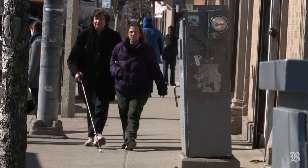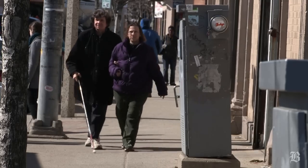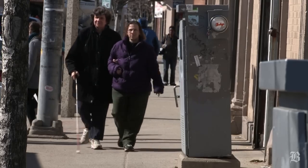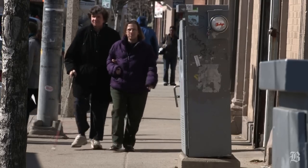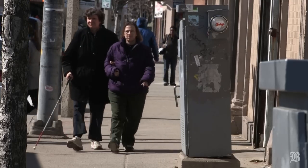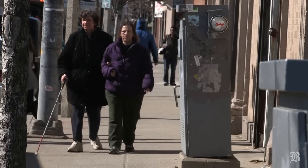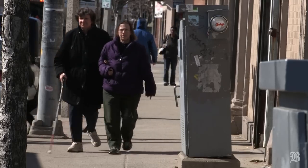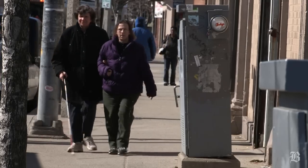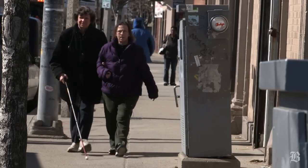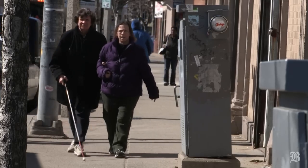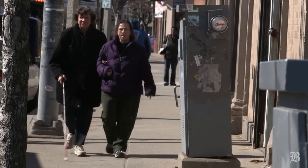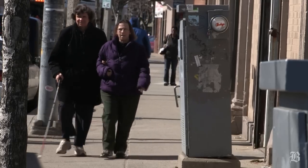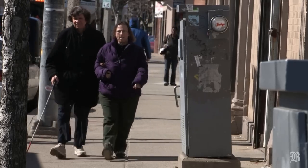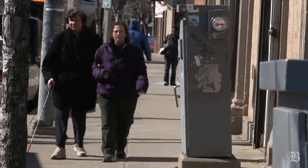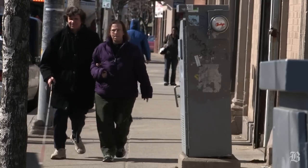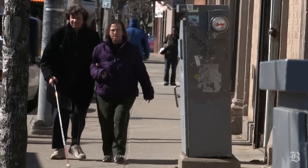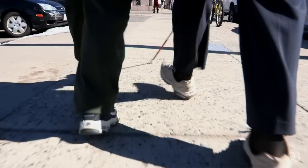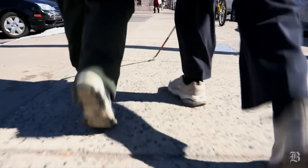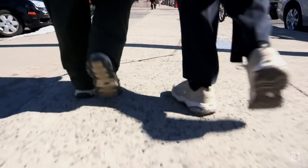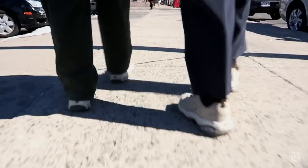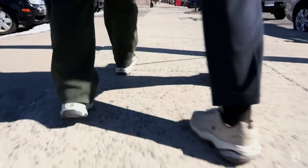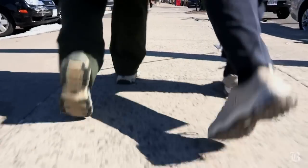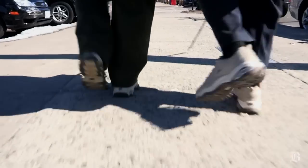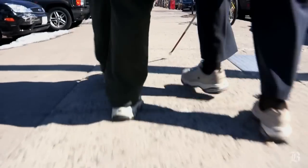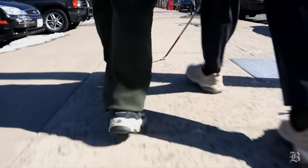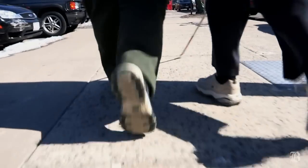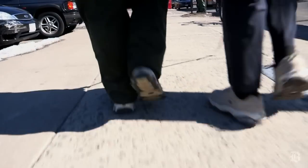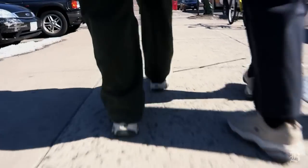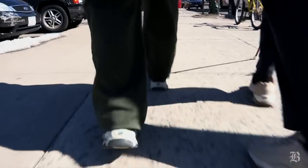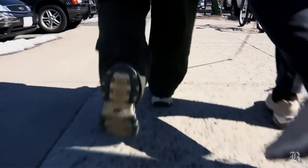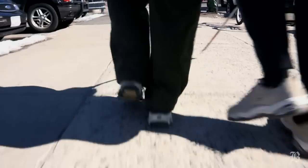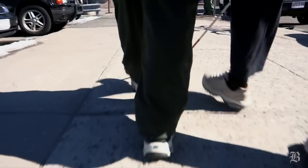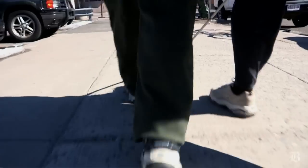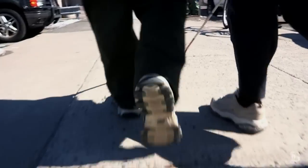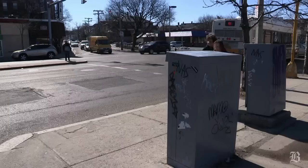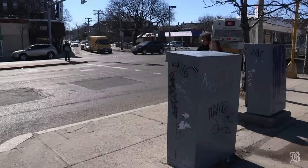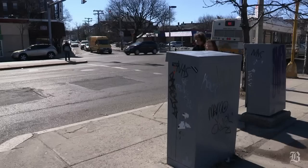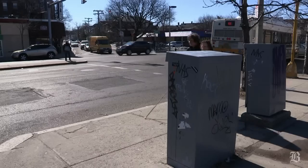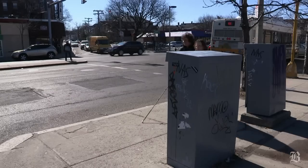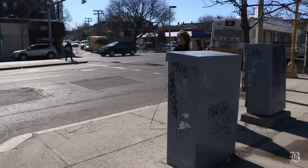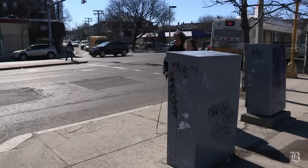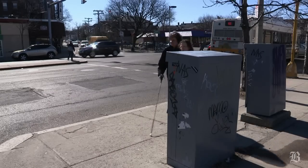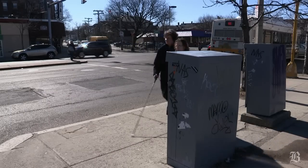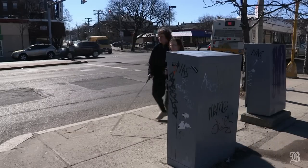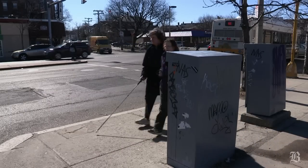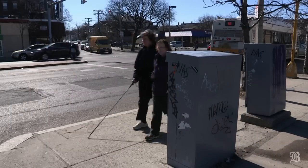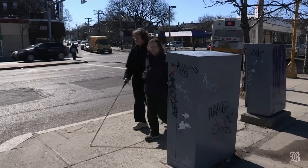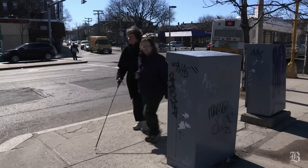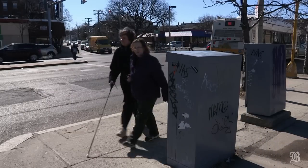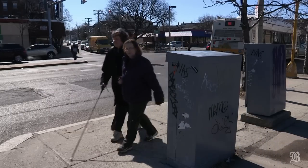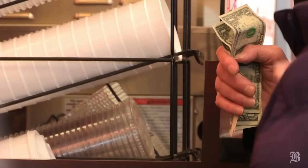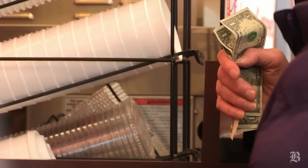With her helper Heidi firmly guiding her along, Elaine Ducharme is making her daily coffee run.